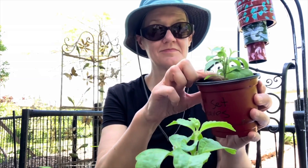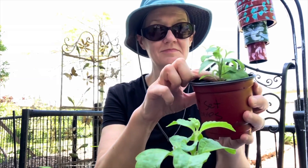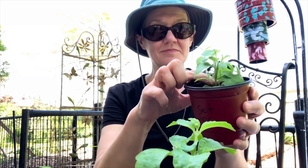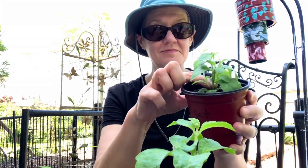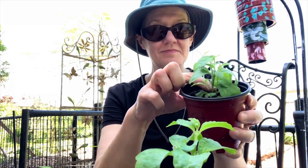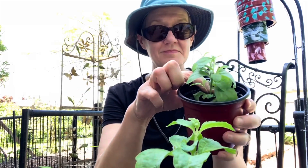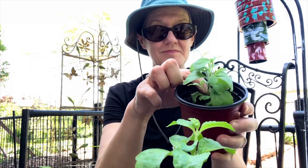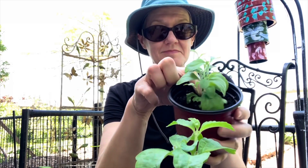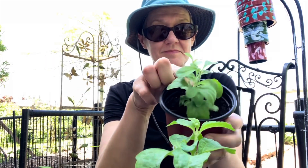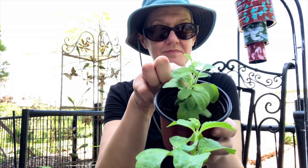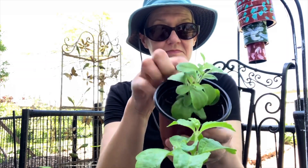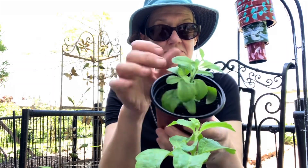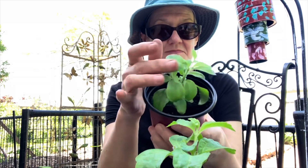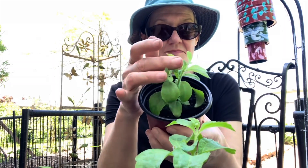leaves.